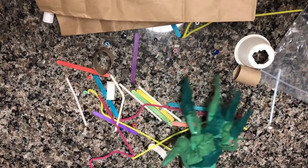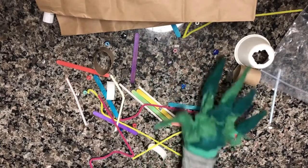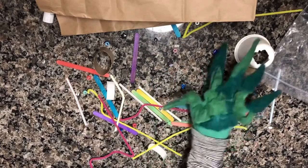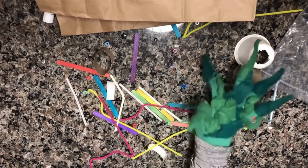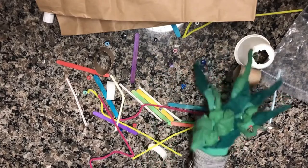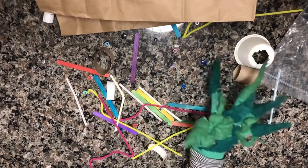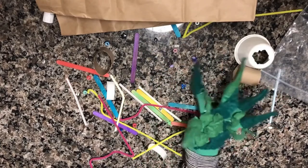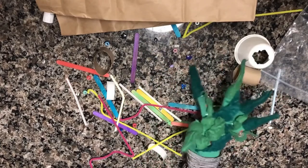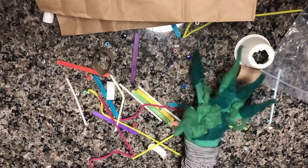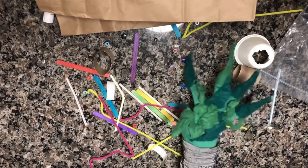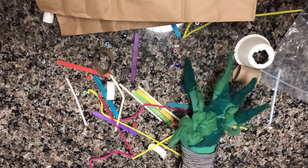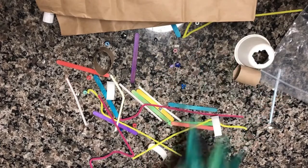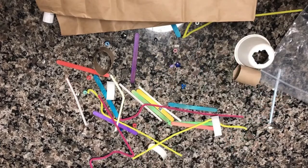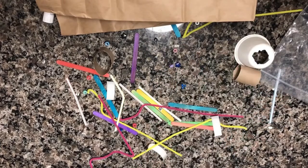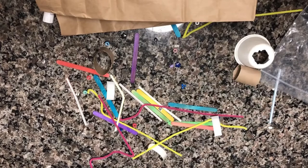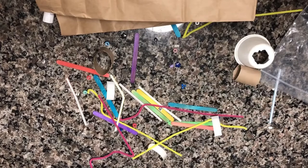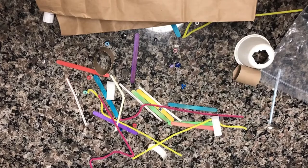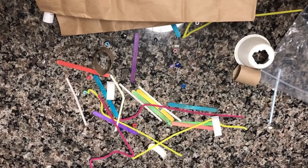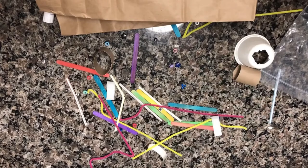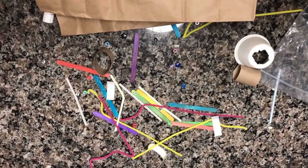I use those for.